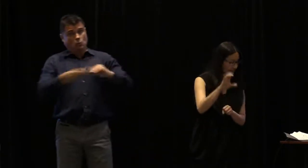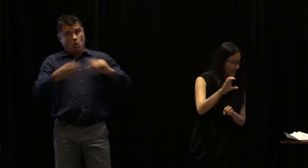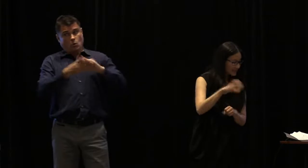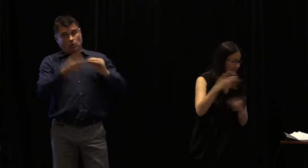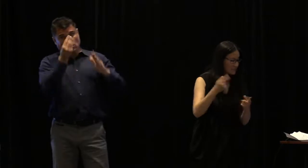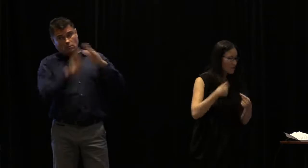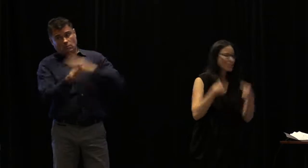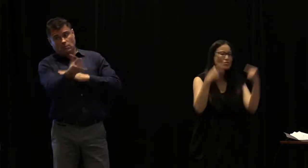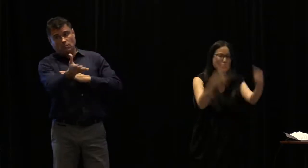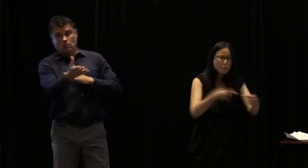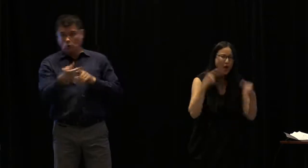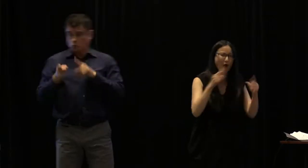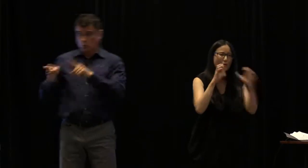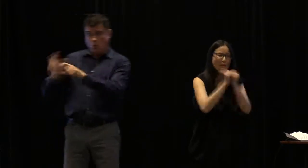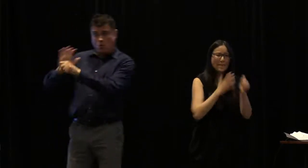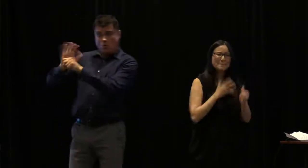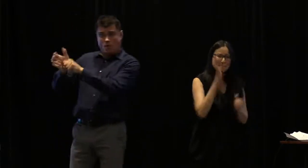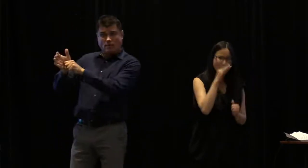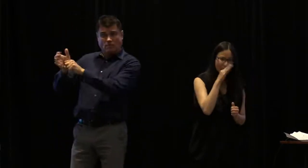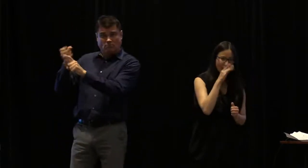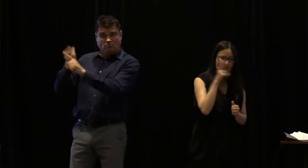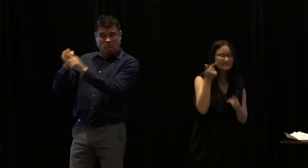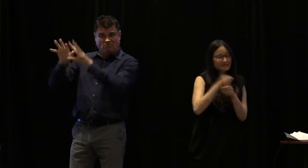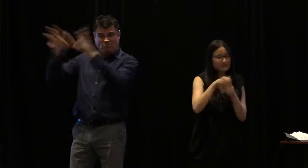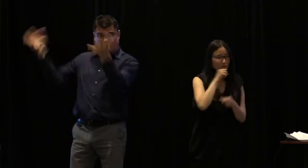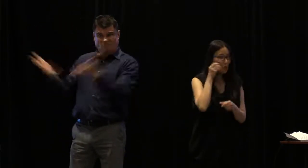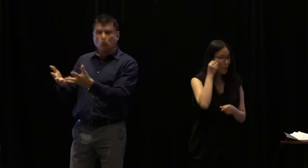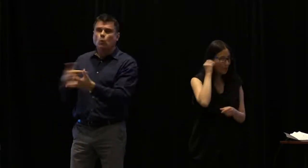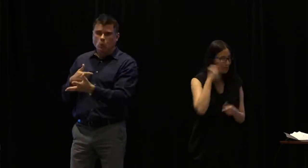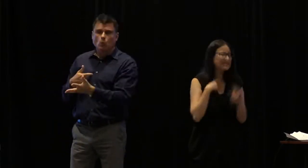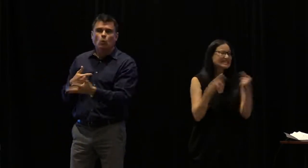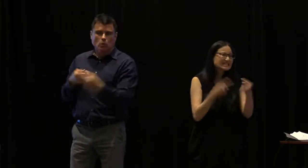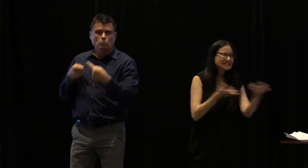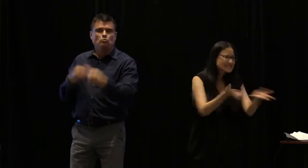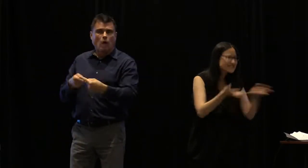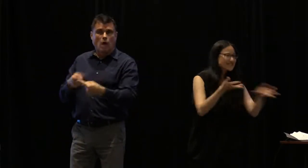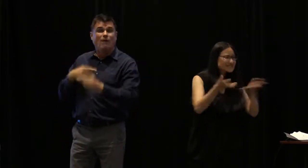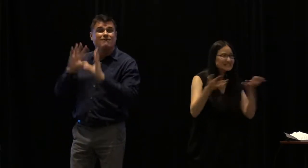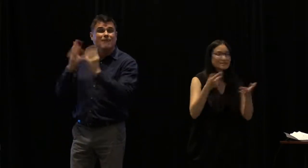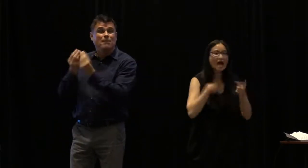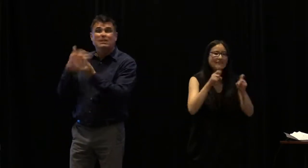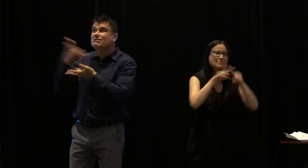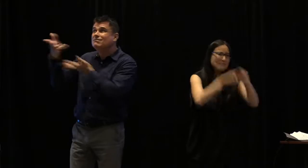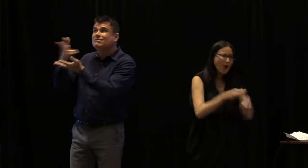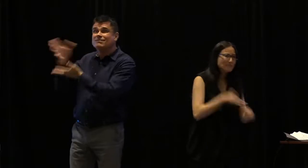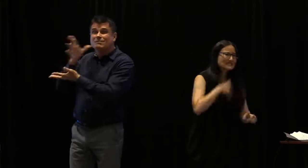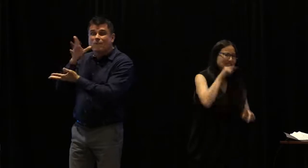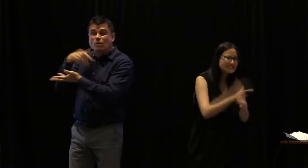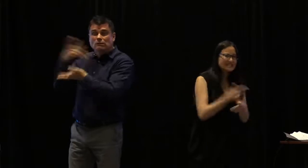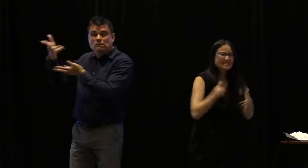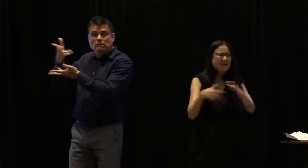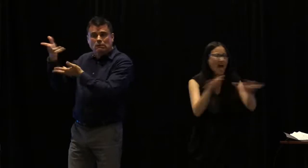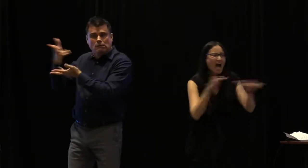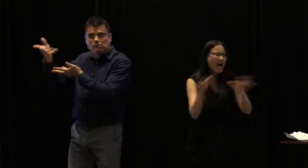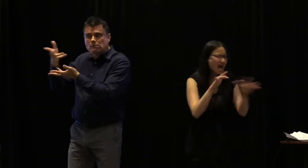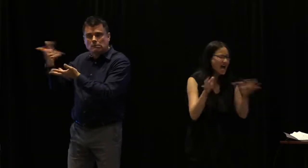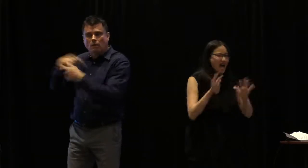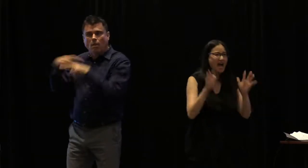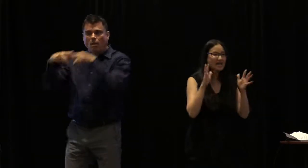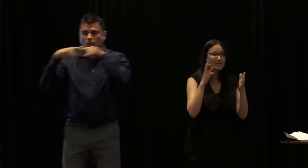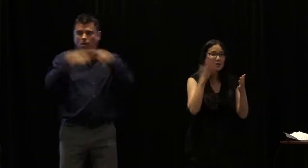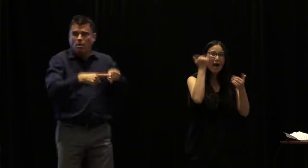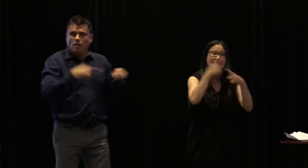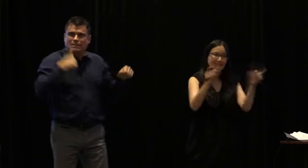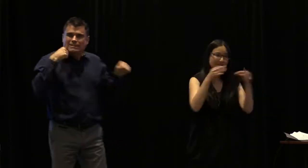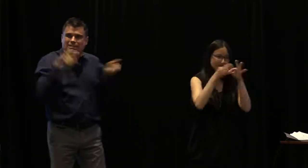During the COVID pandemic, I was struggling to communicate with my mother. She's in a home, and I had to rely